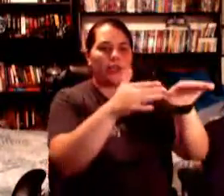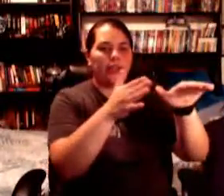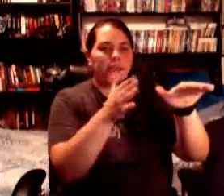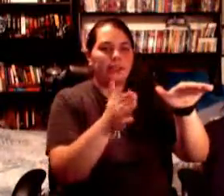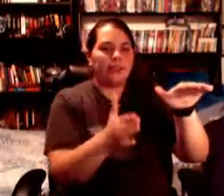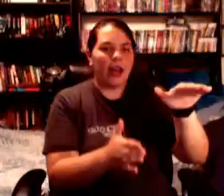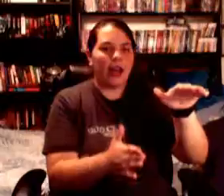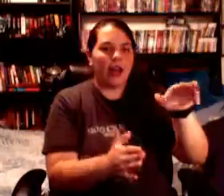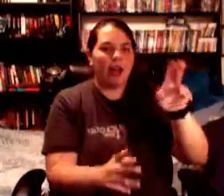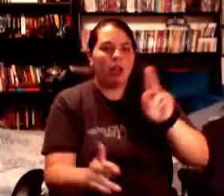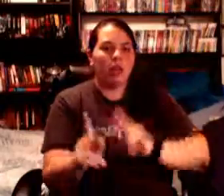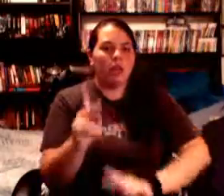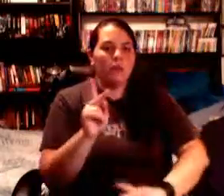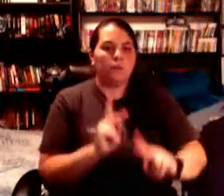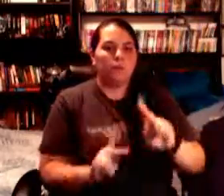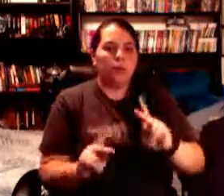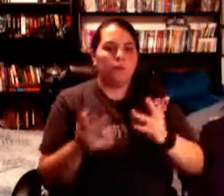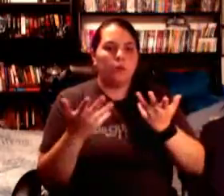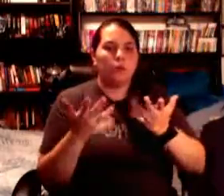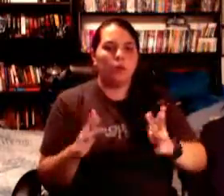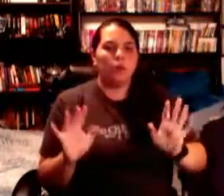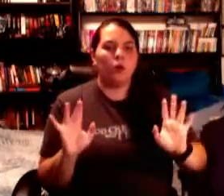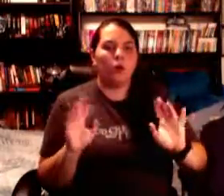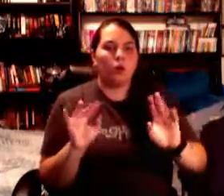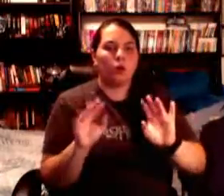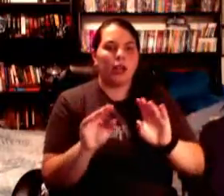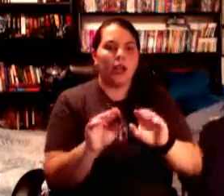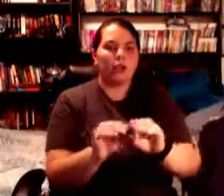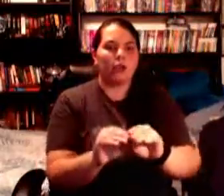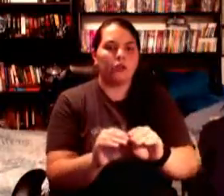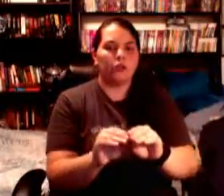a hillside, people were gathered,